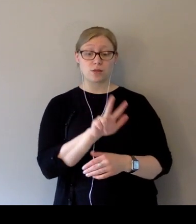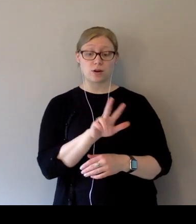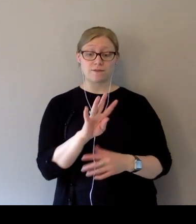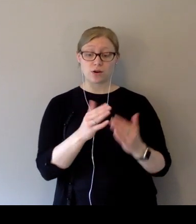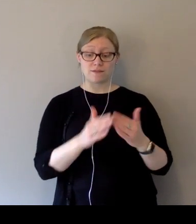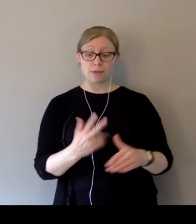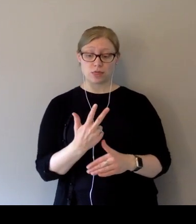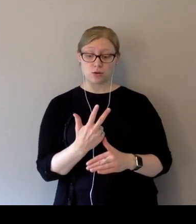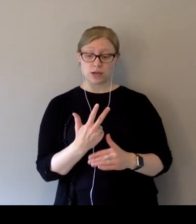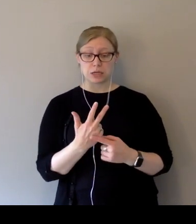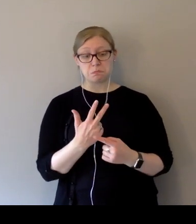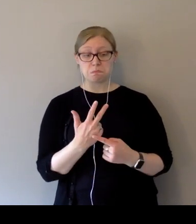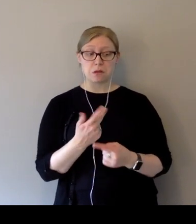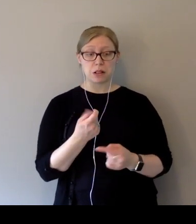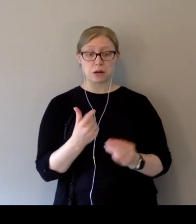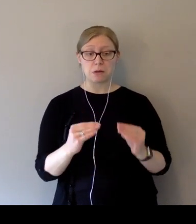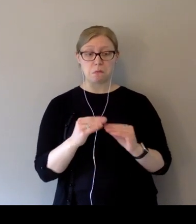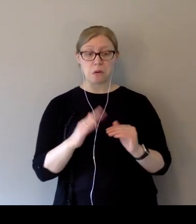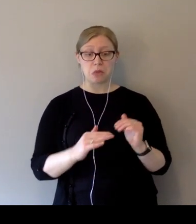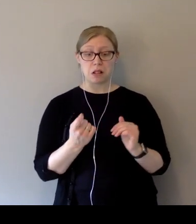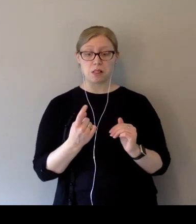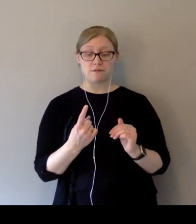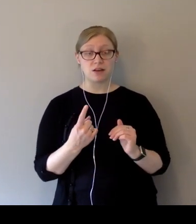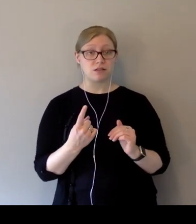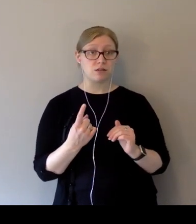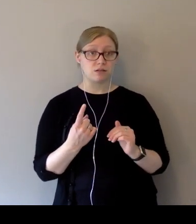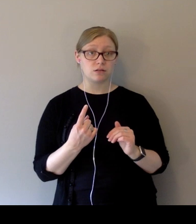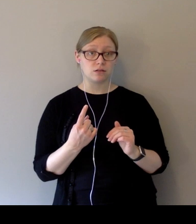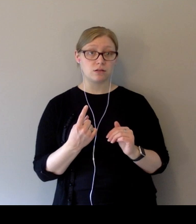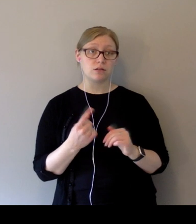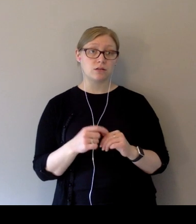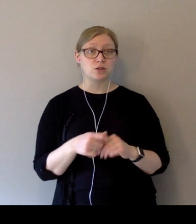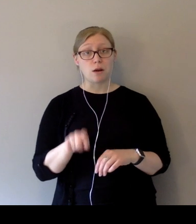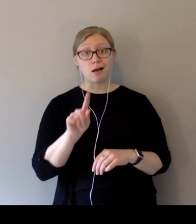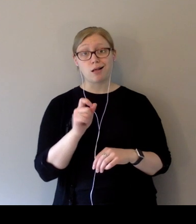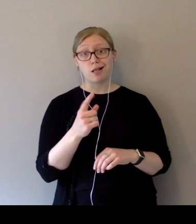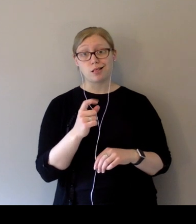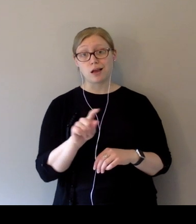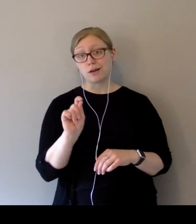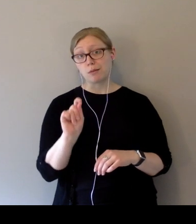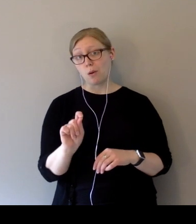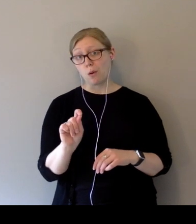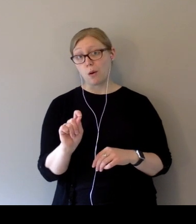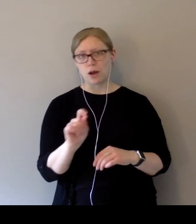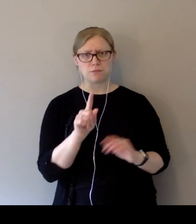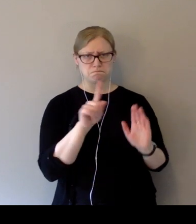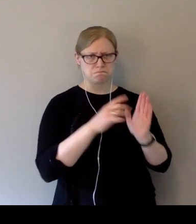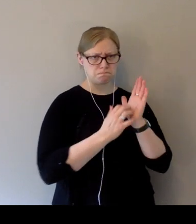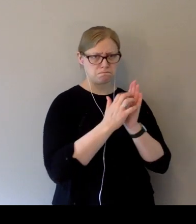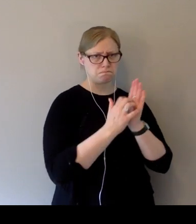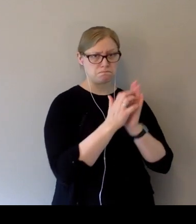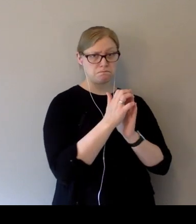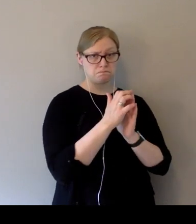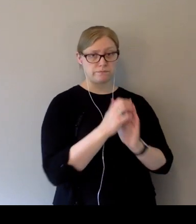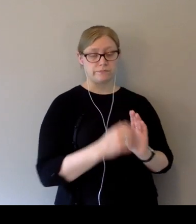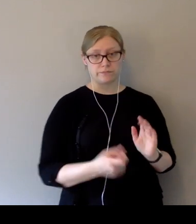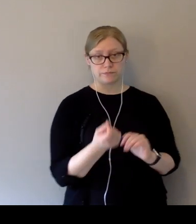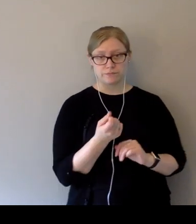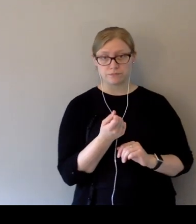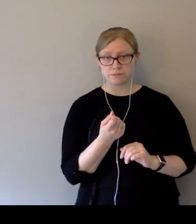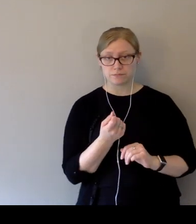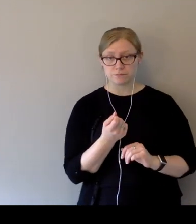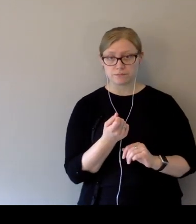3, so that's going to be a little more than 11. Let me get the exact amount here. So we have